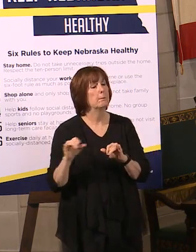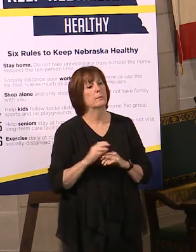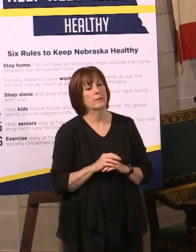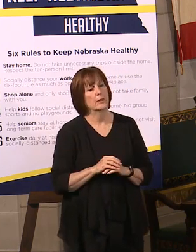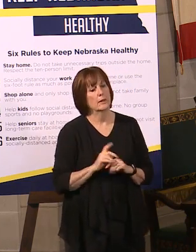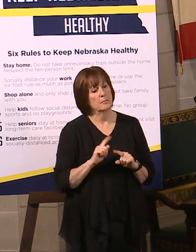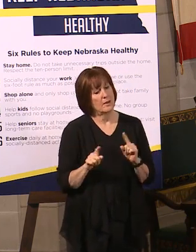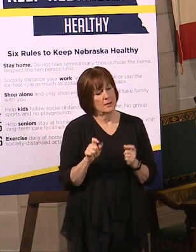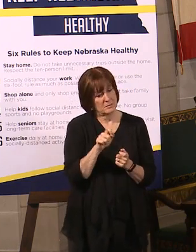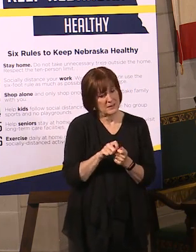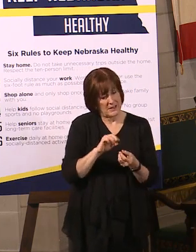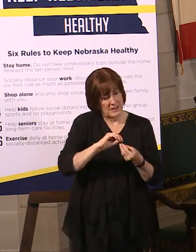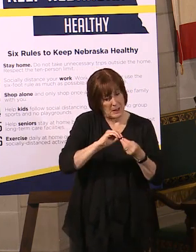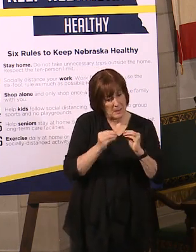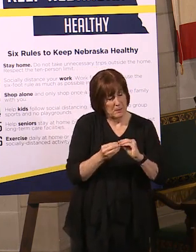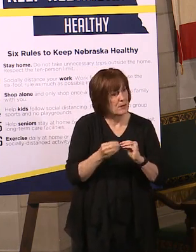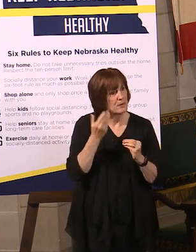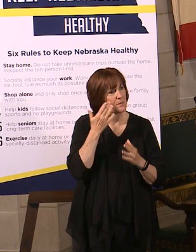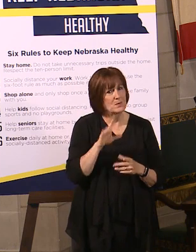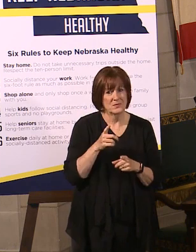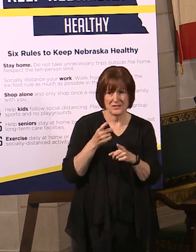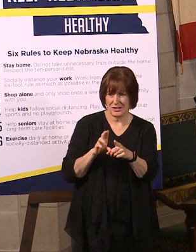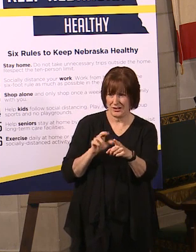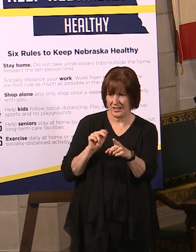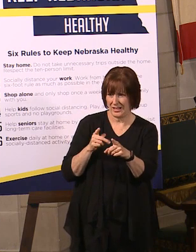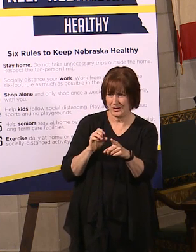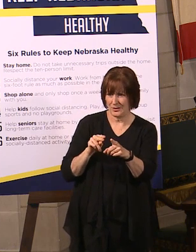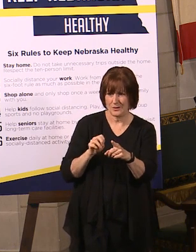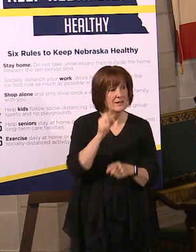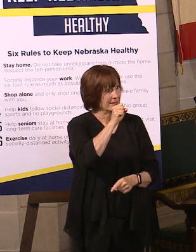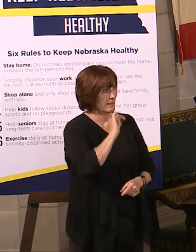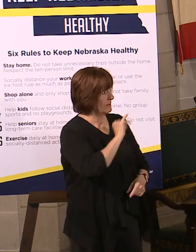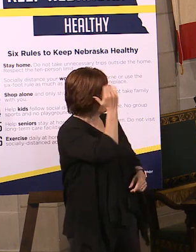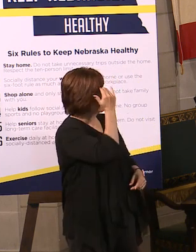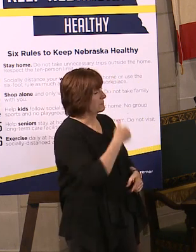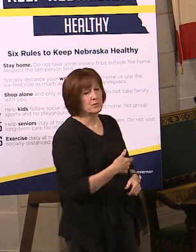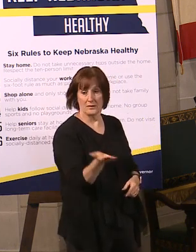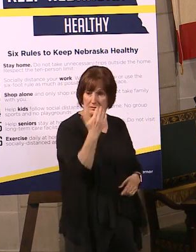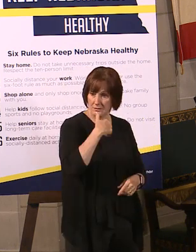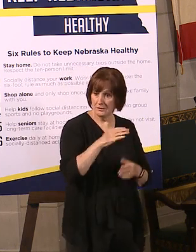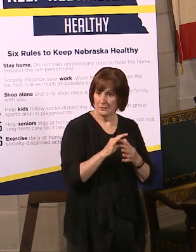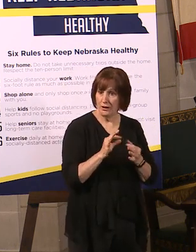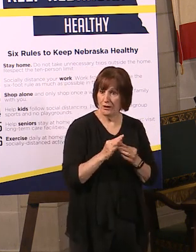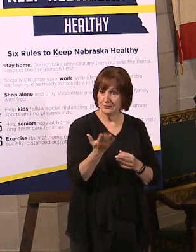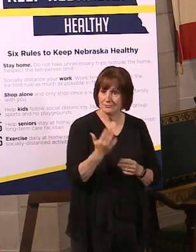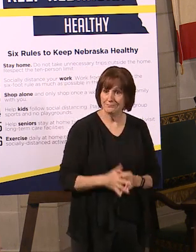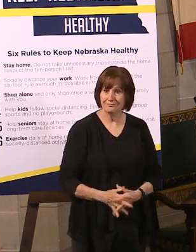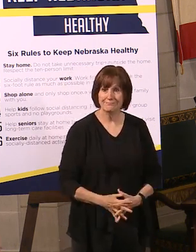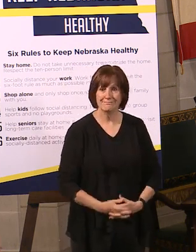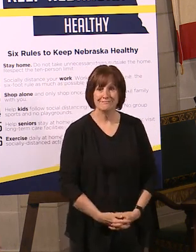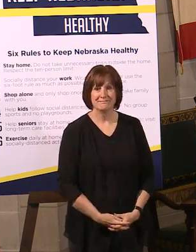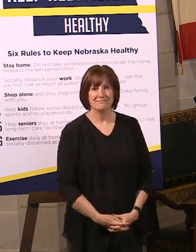the specific number, I don't know the answer. Dr. Antone, do you know that number? I do. You want to come up here and talk to me about it?